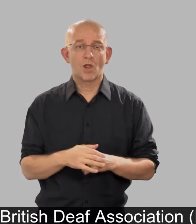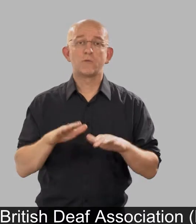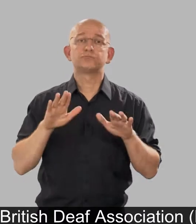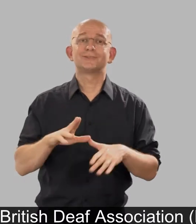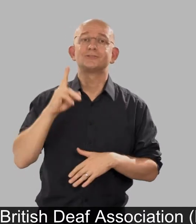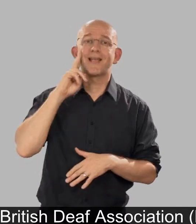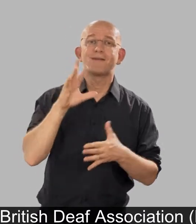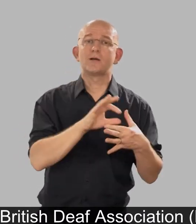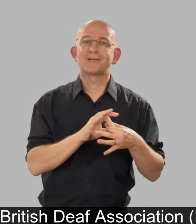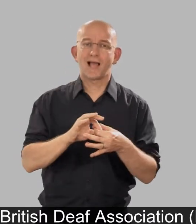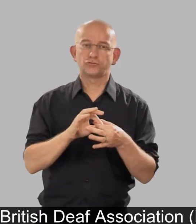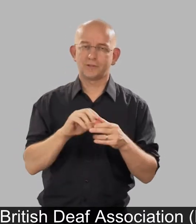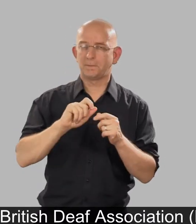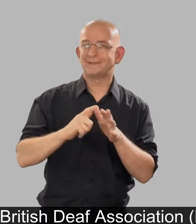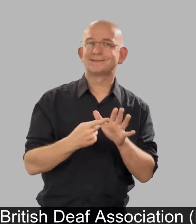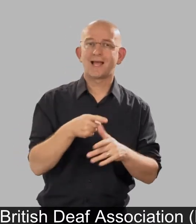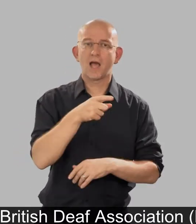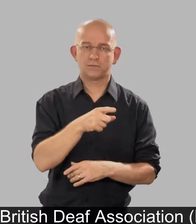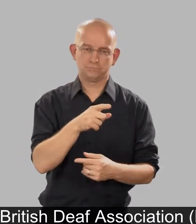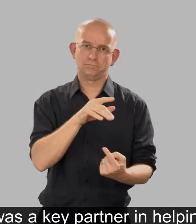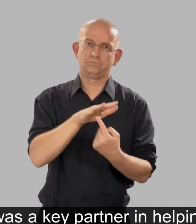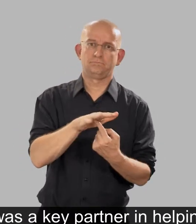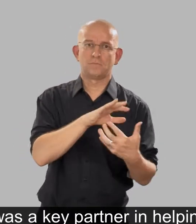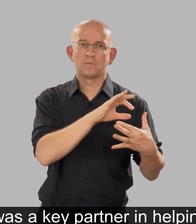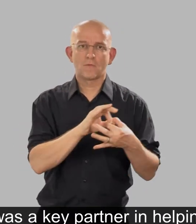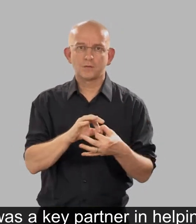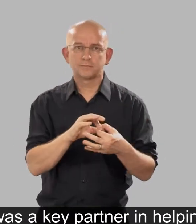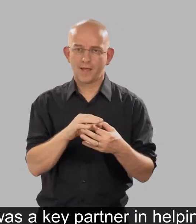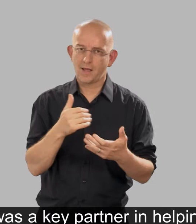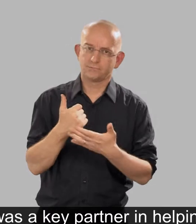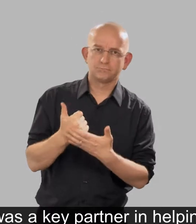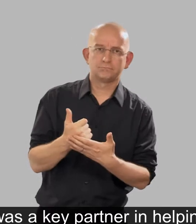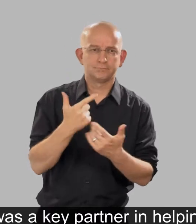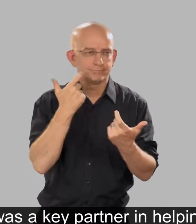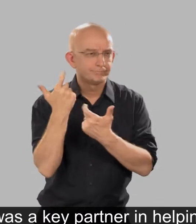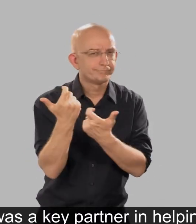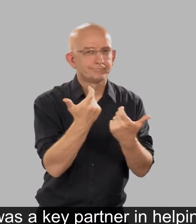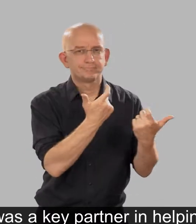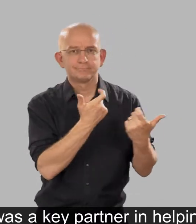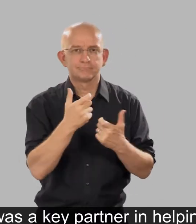Deaf Association, the BDA, was a key partner in helping recruit the volunteers.